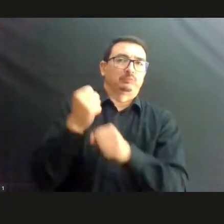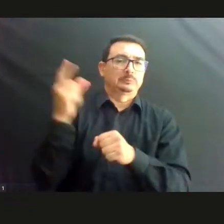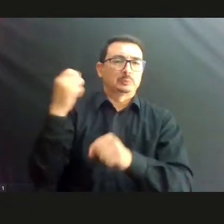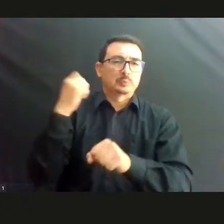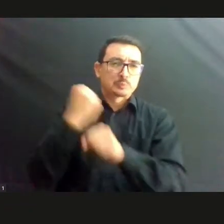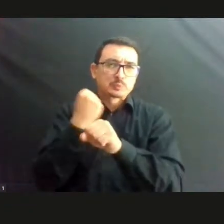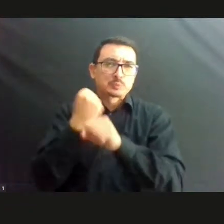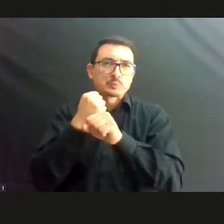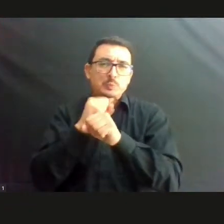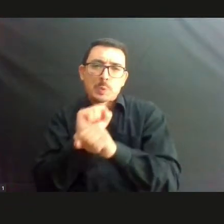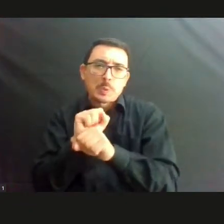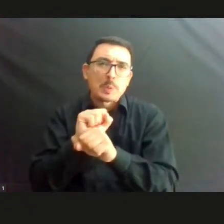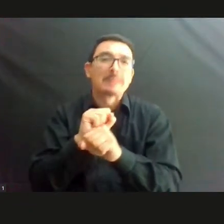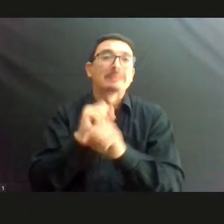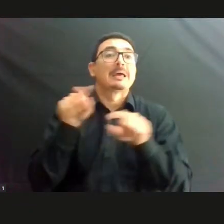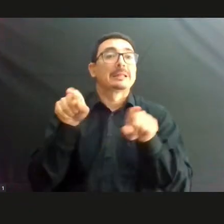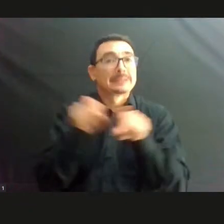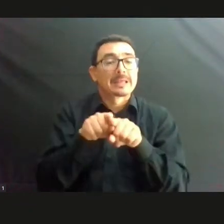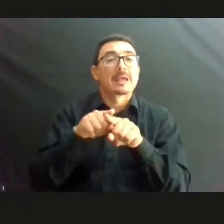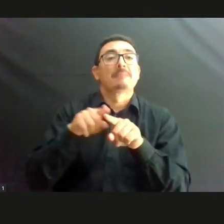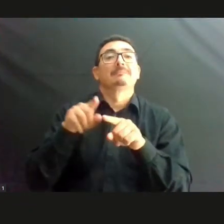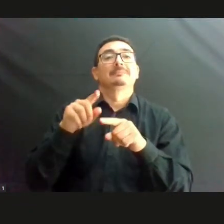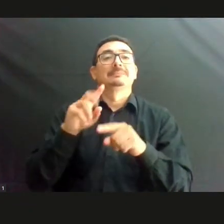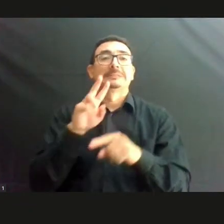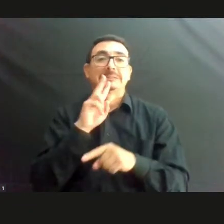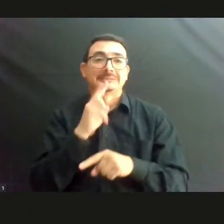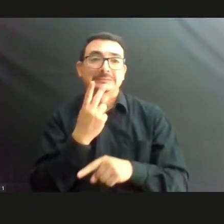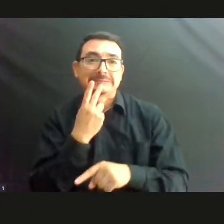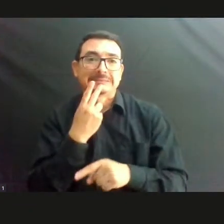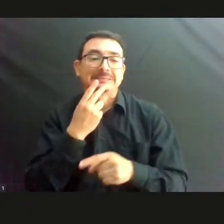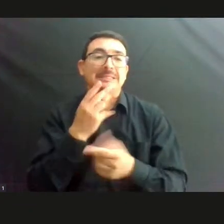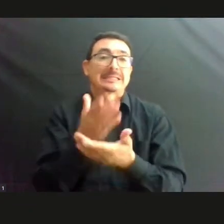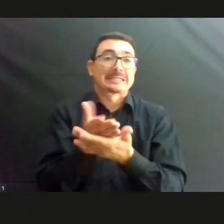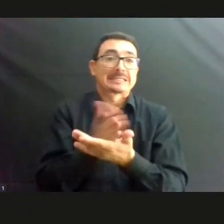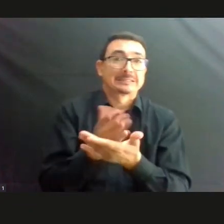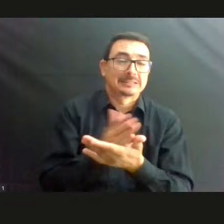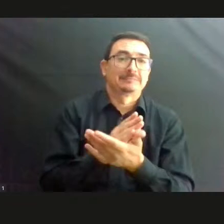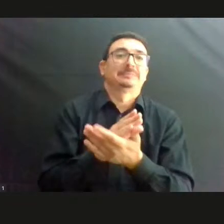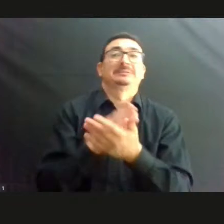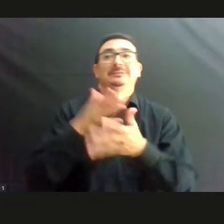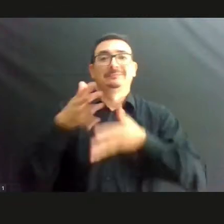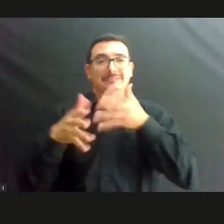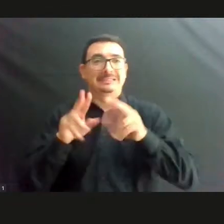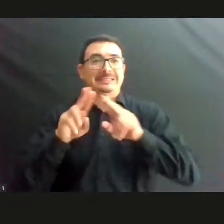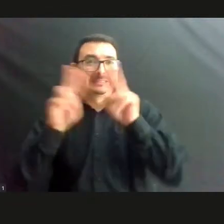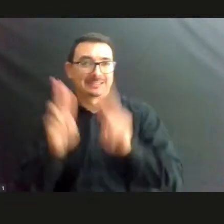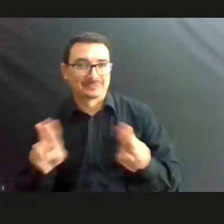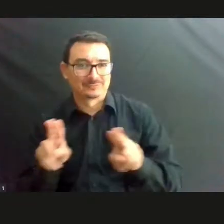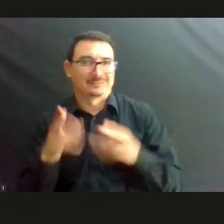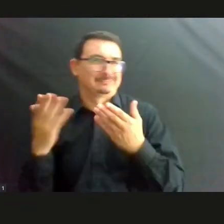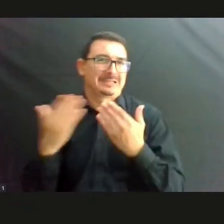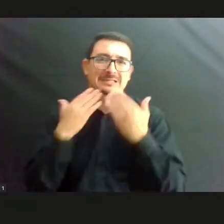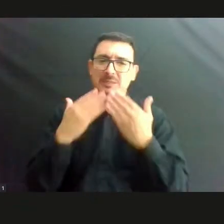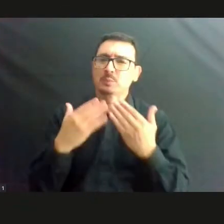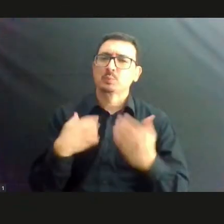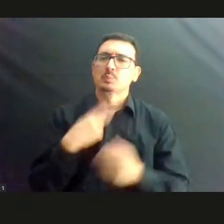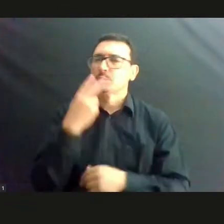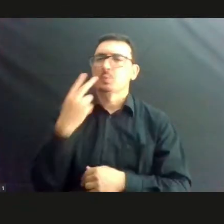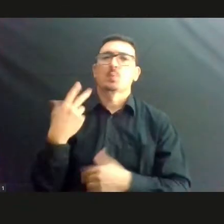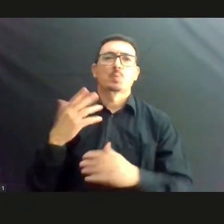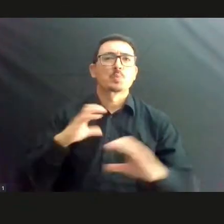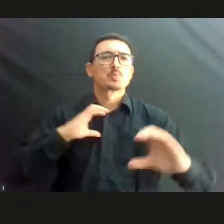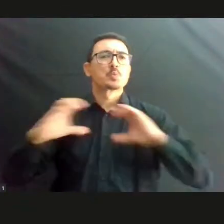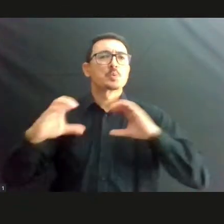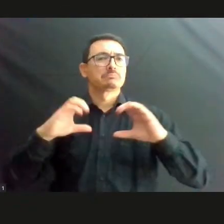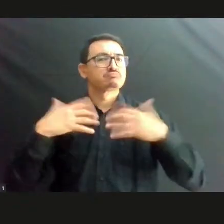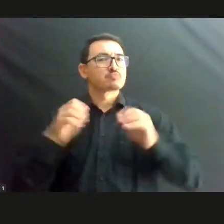Language for making this session come true. Now, I declare the close of this session and